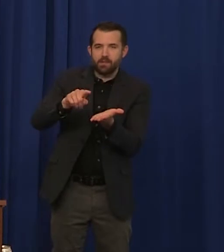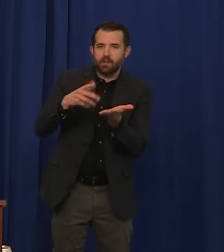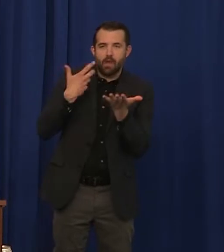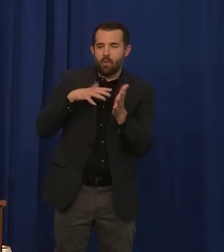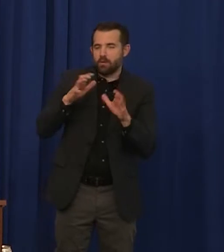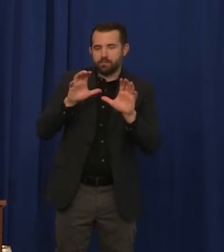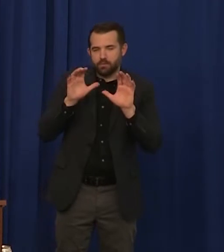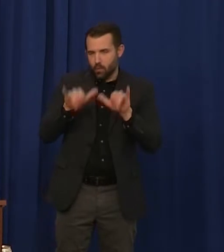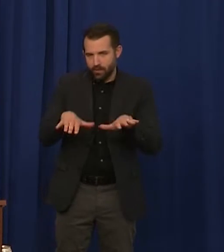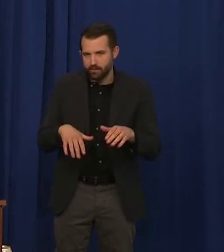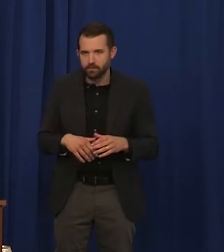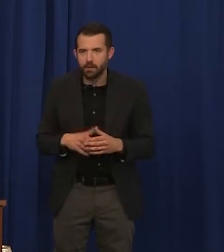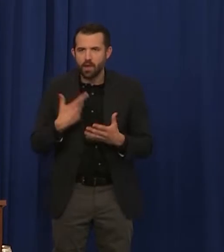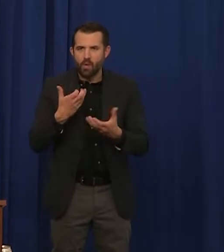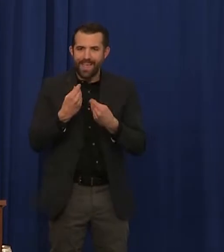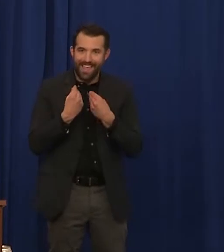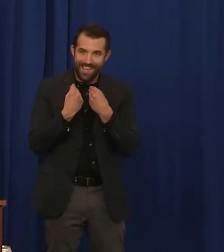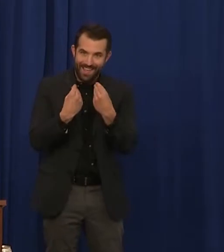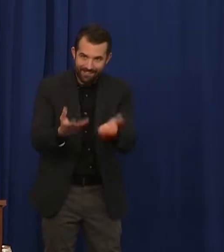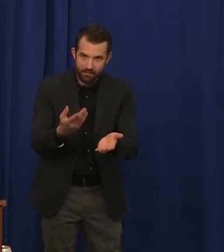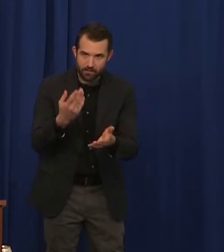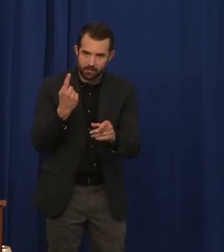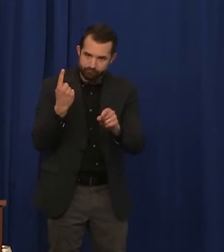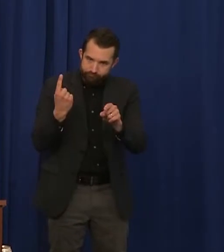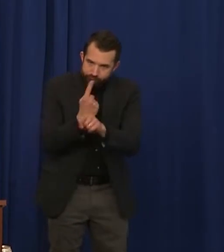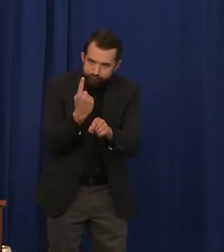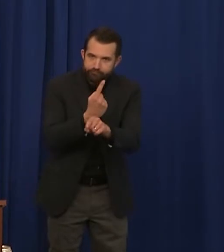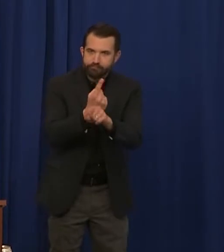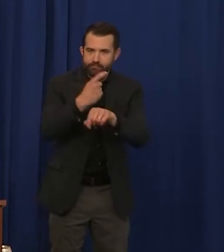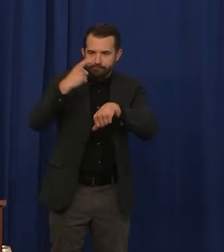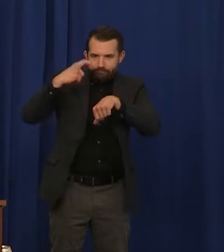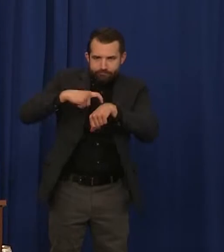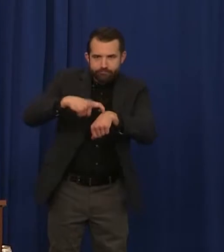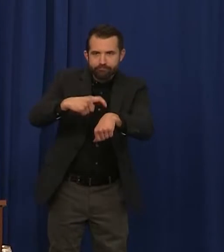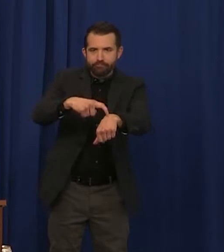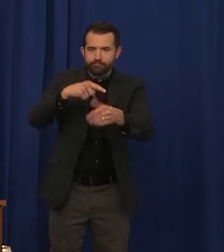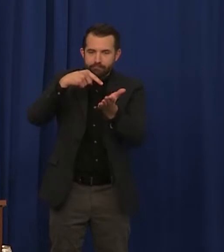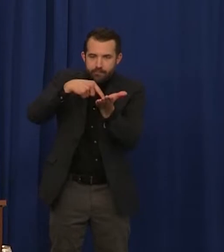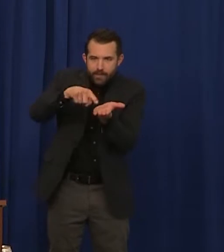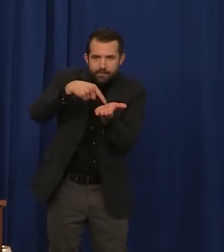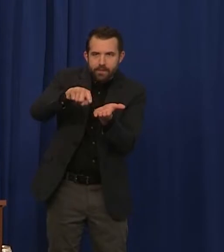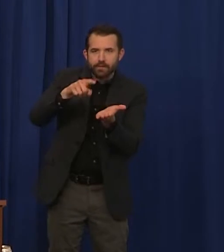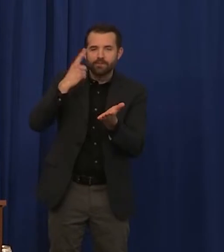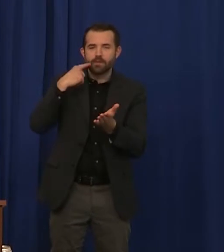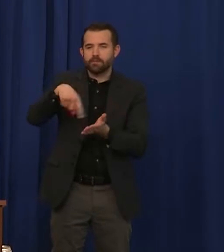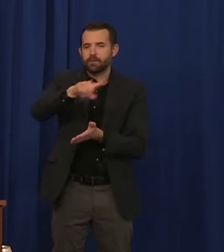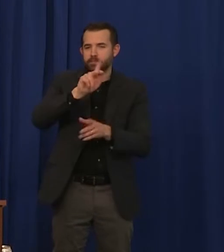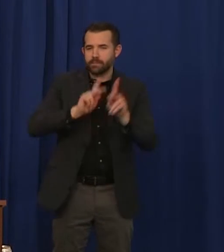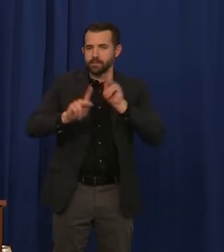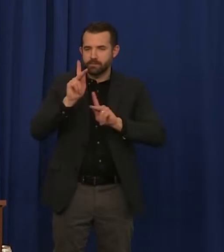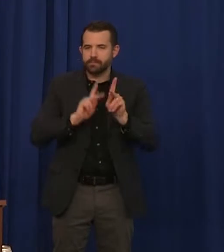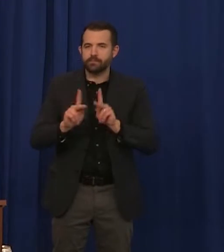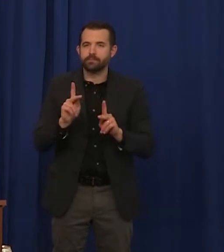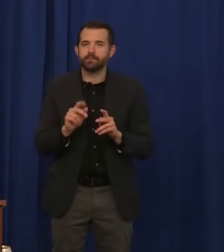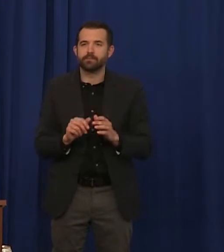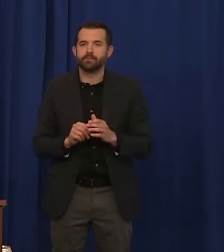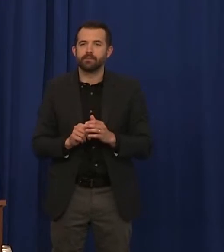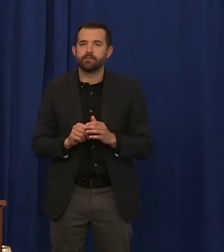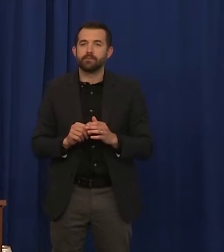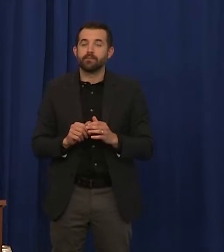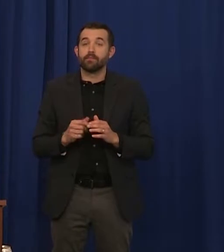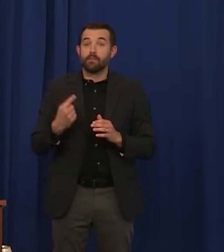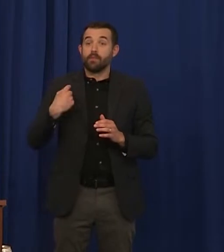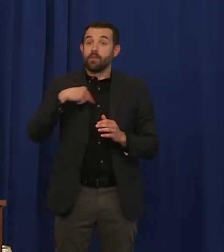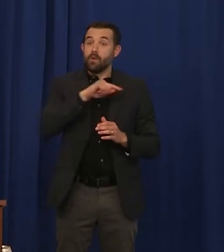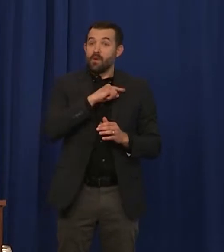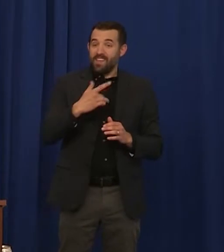in a timely manner and be fiscally adhere to the integrity responsibilities that